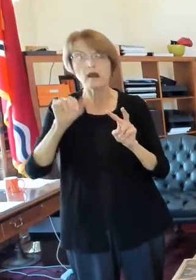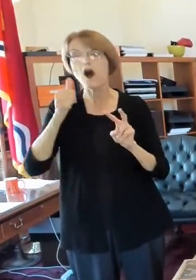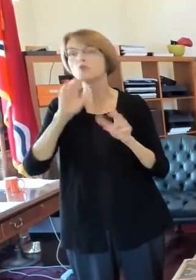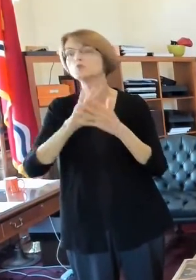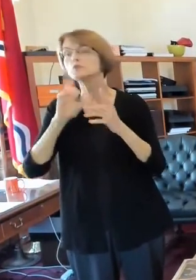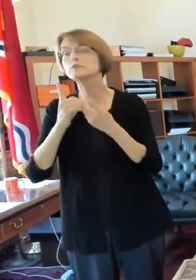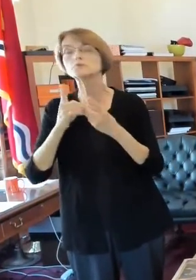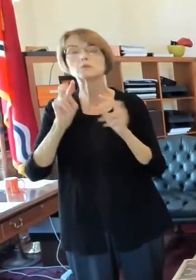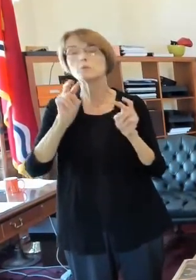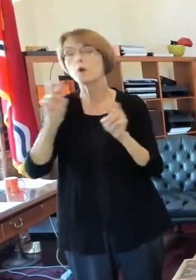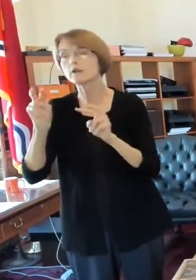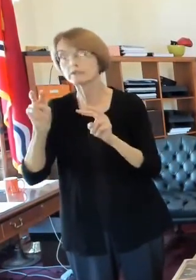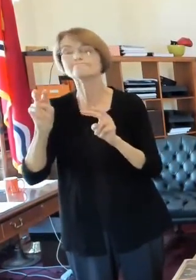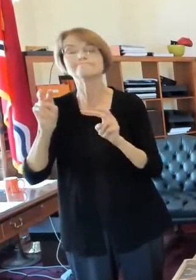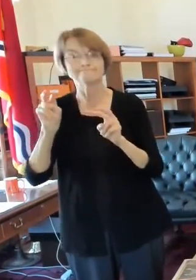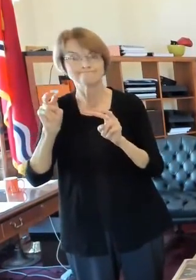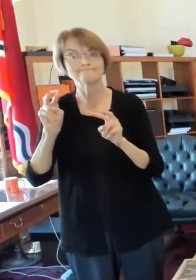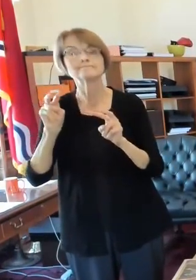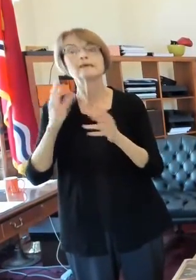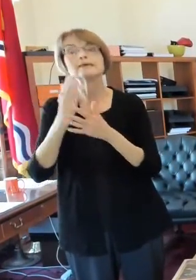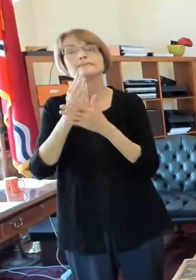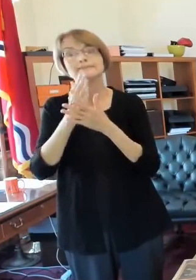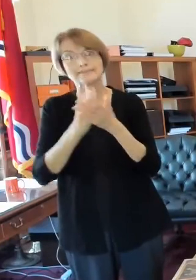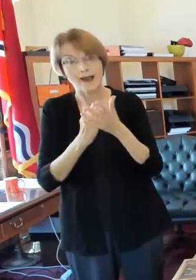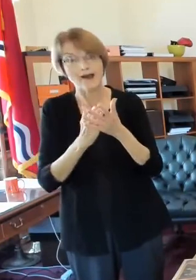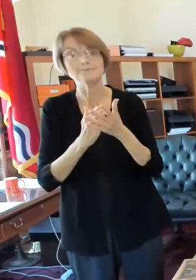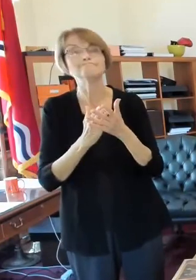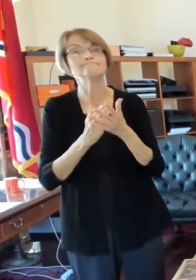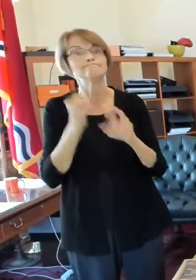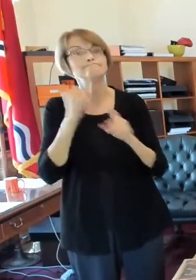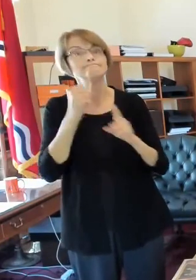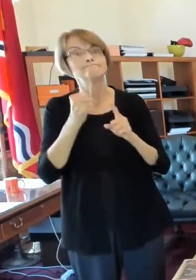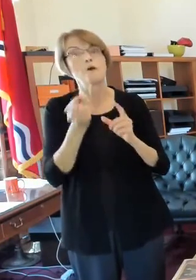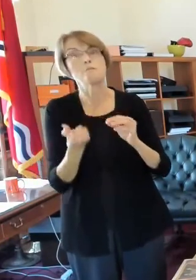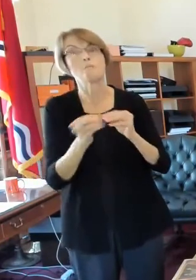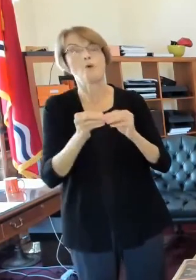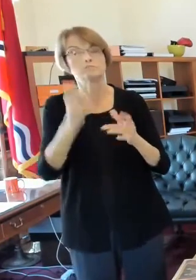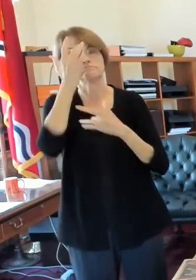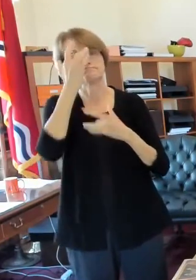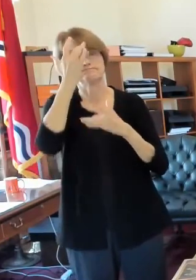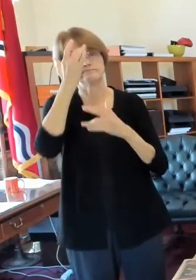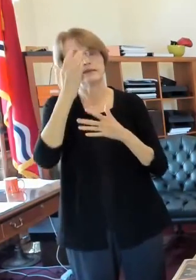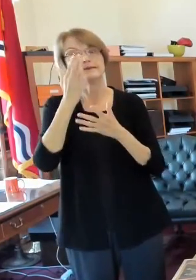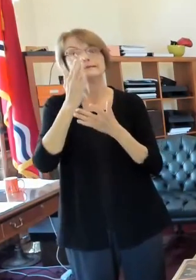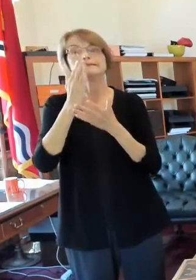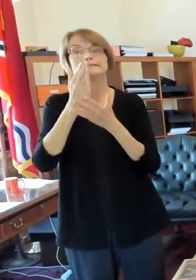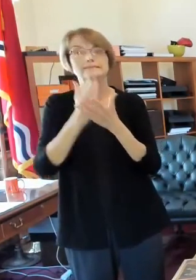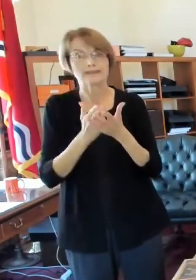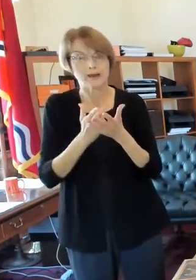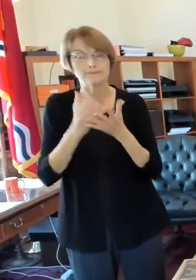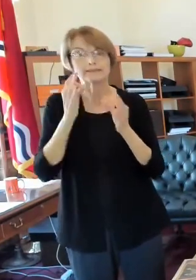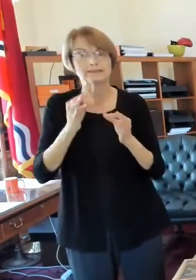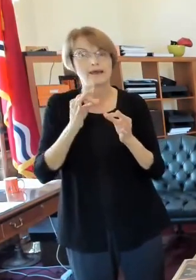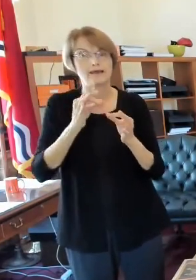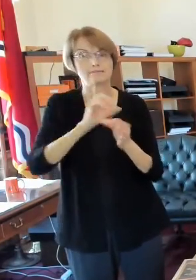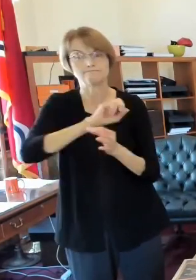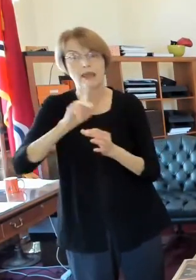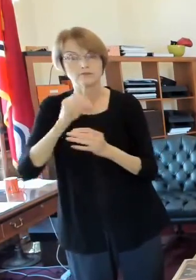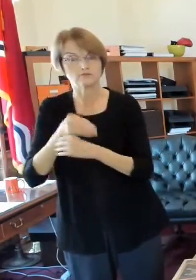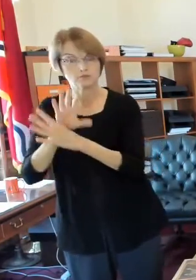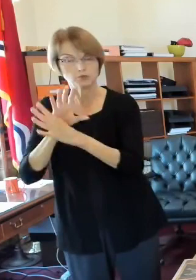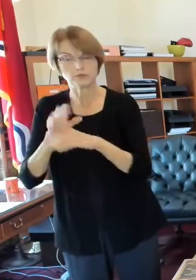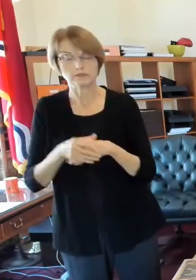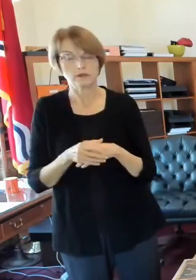that they are seeing cases, and some of them have had to pull back. So we think it was a good decision on the part of St. Louis